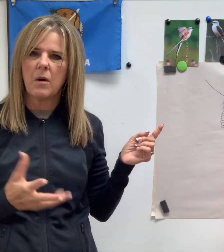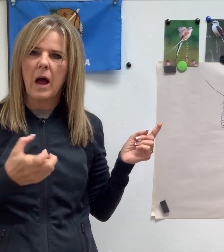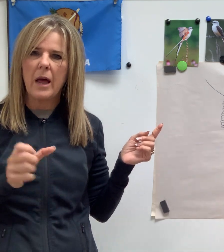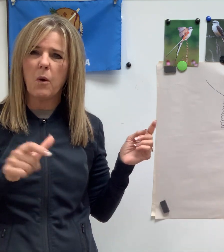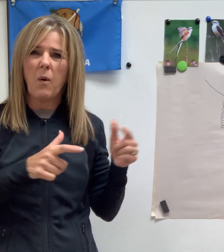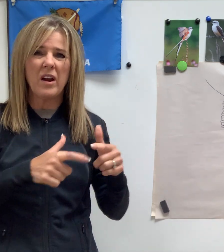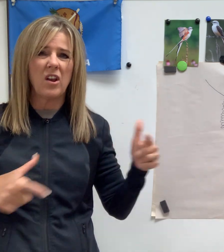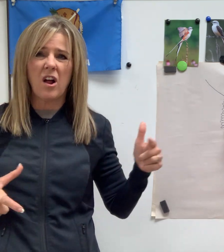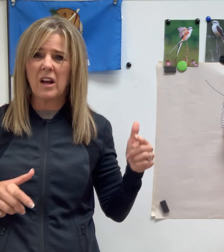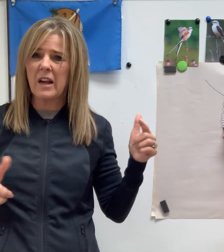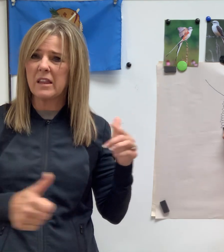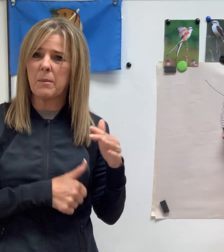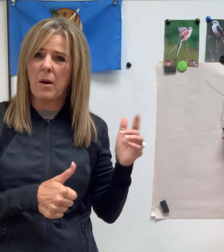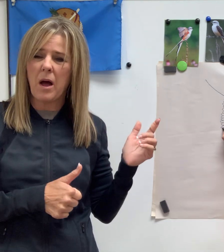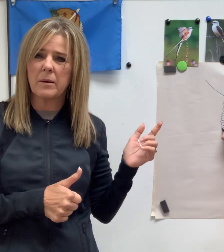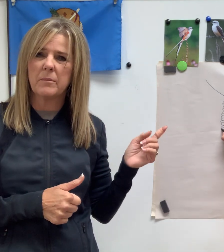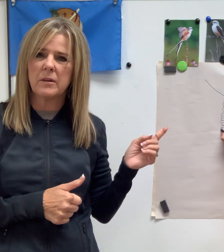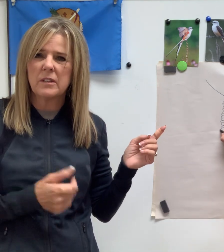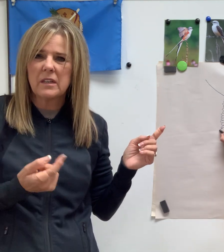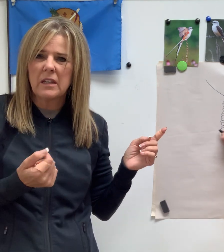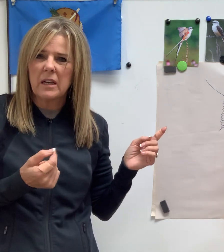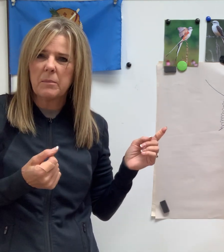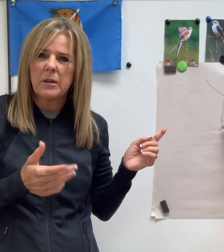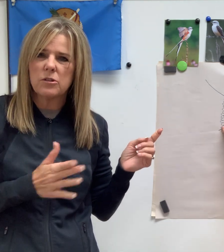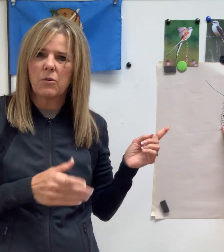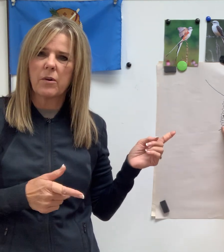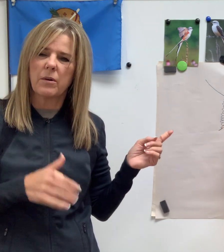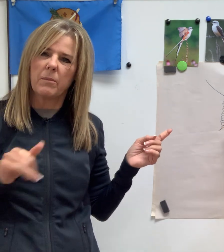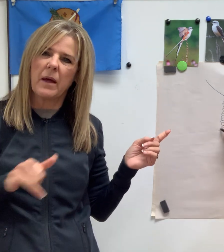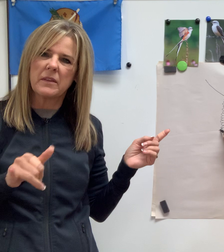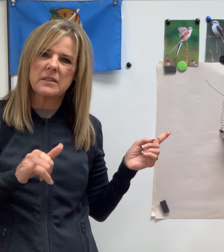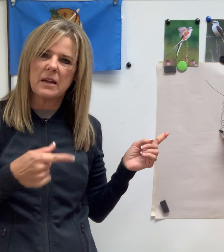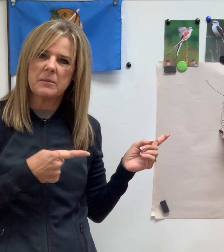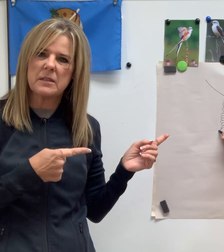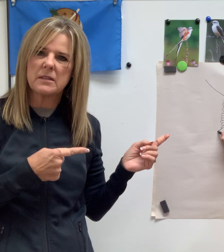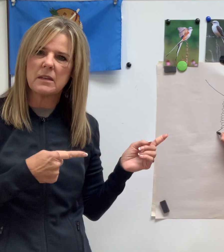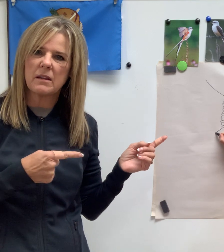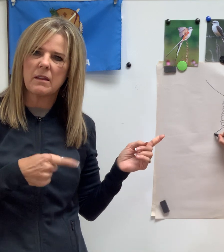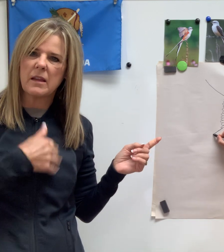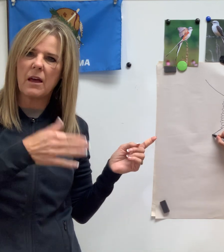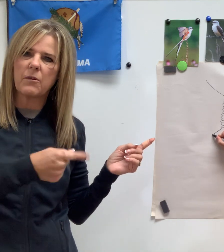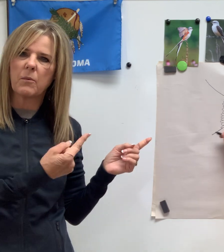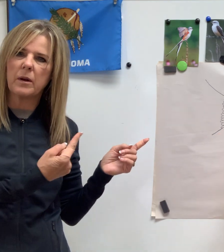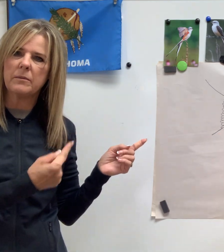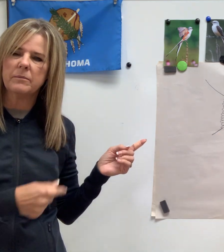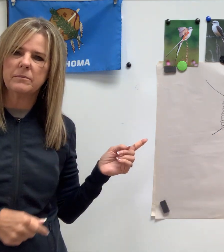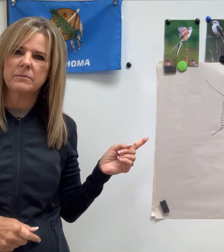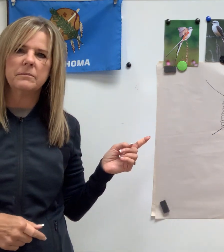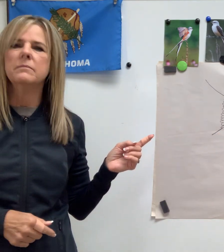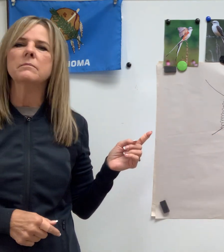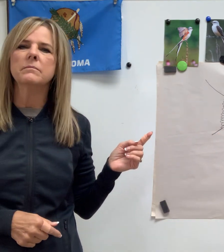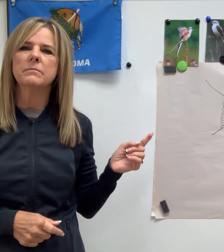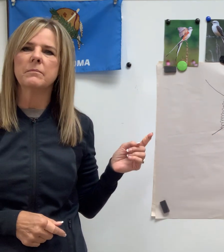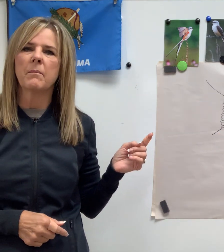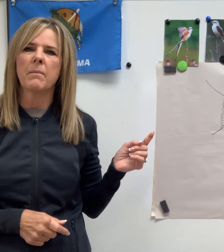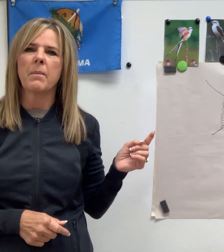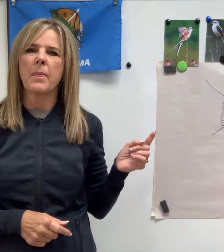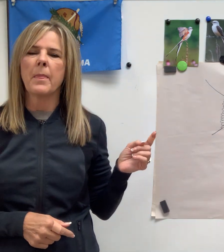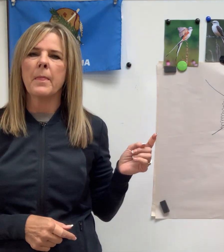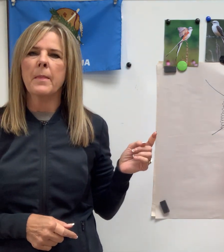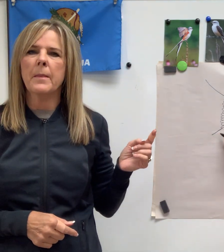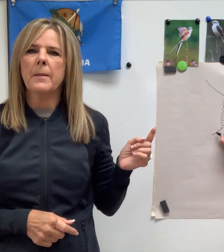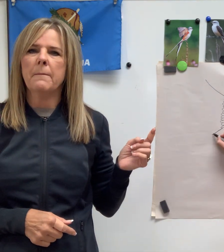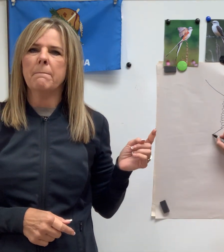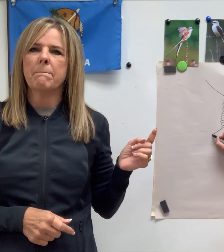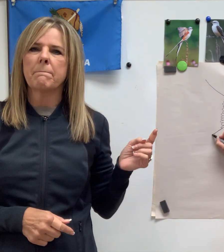bottom. I'm going to make just a little bit shorter curve line, about the same as this one on the bottom,